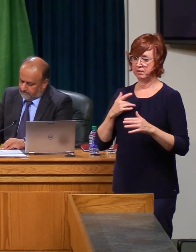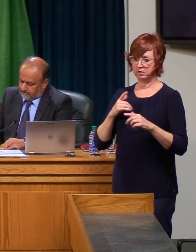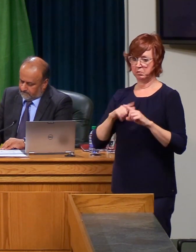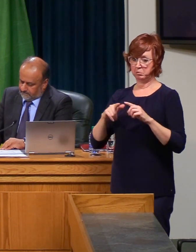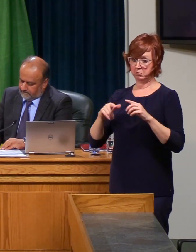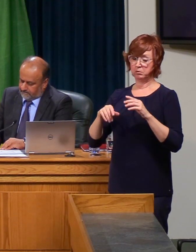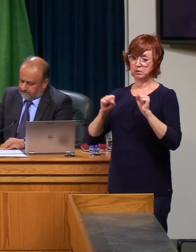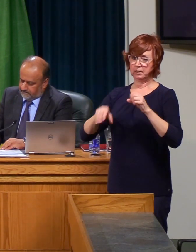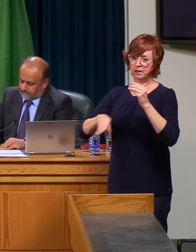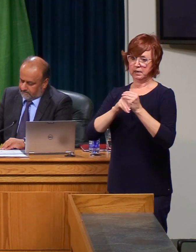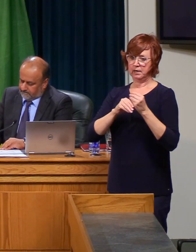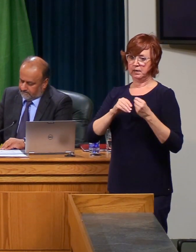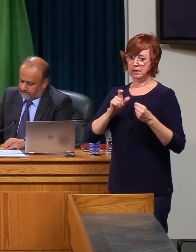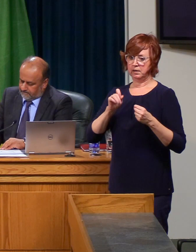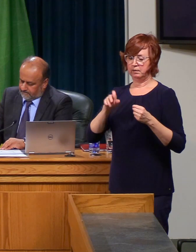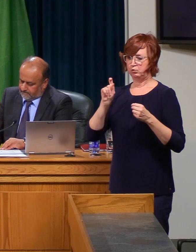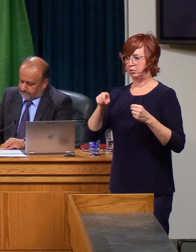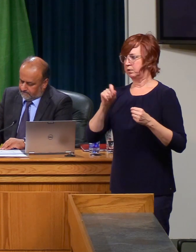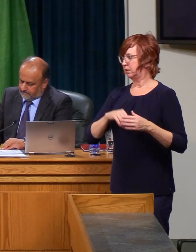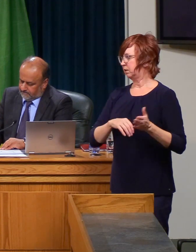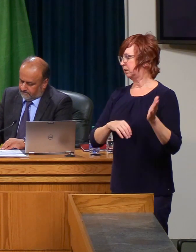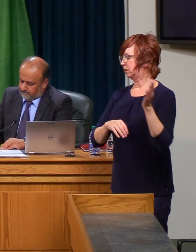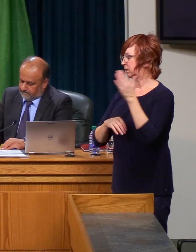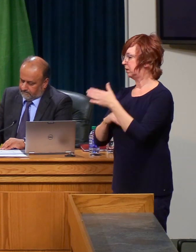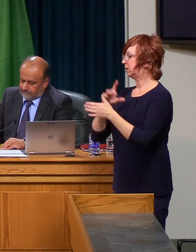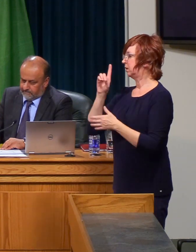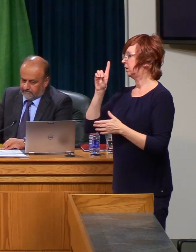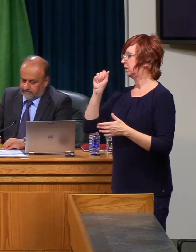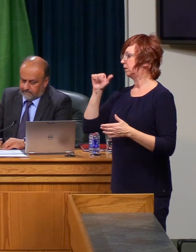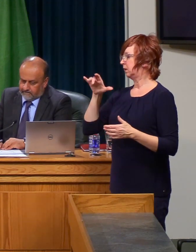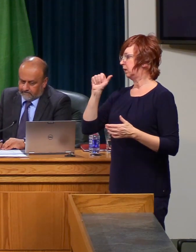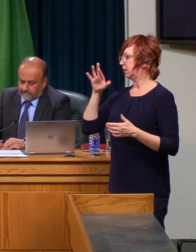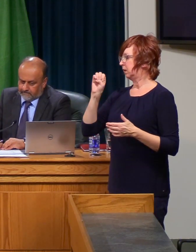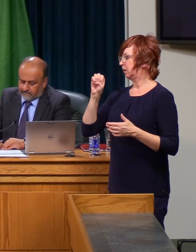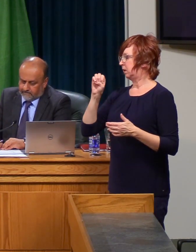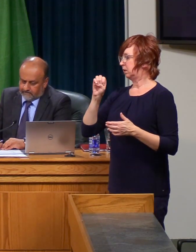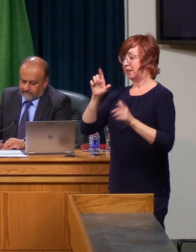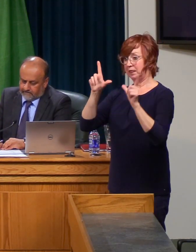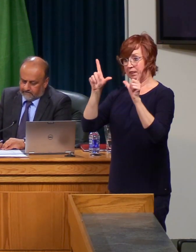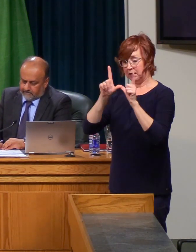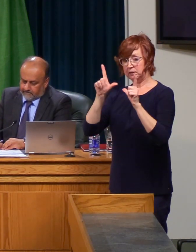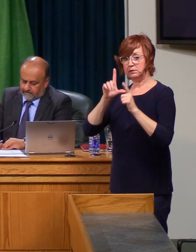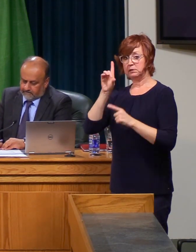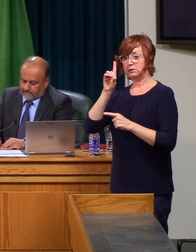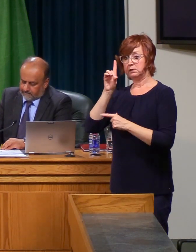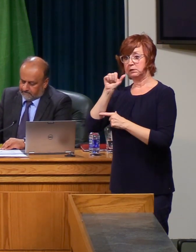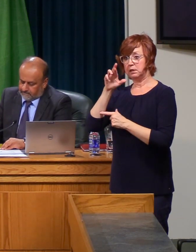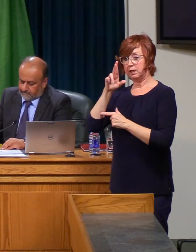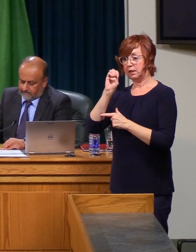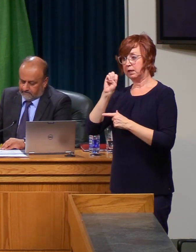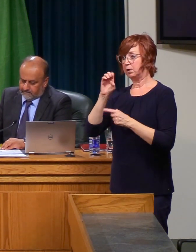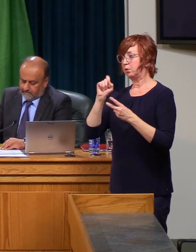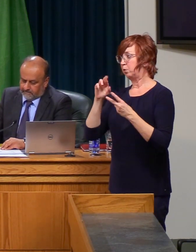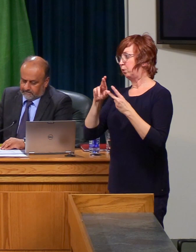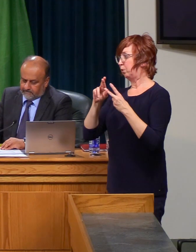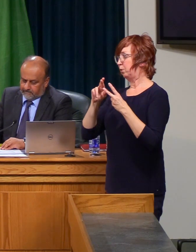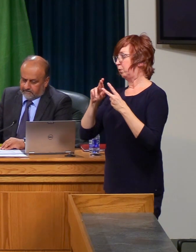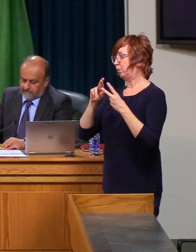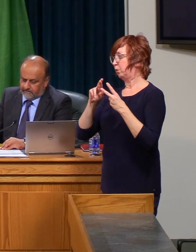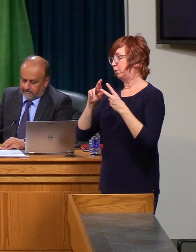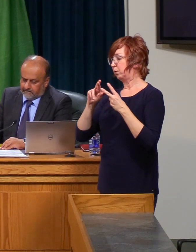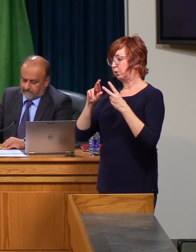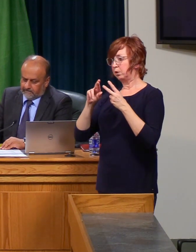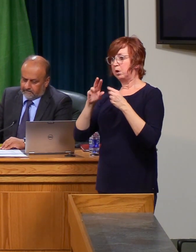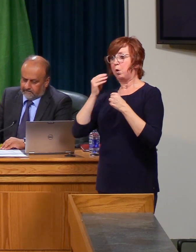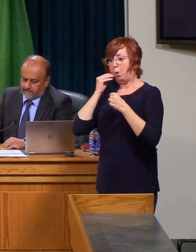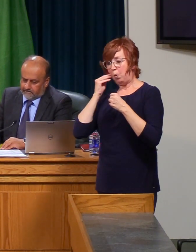is requested and On the approved. daycare thing, does that apply just to licensed or unlicensed as well? Some folks look after 8, 10